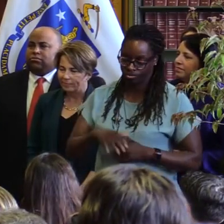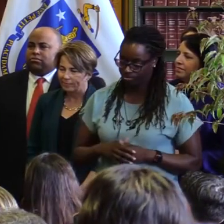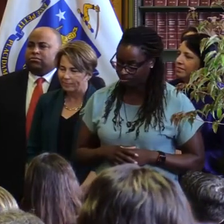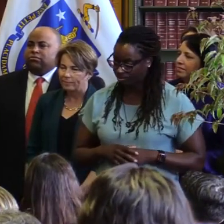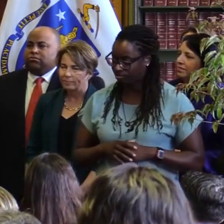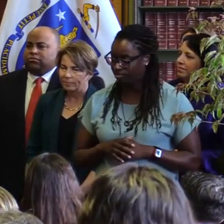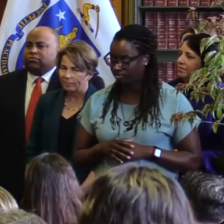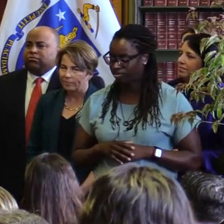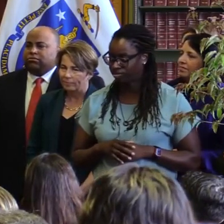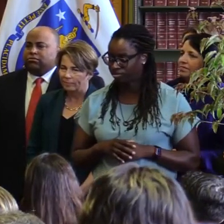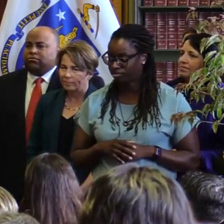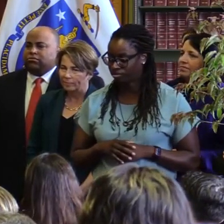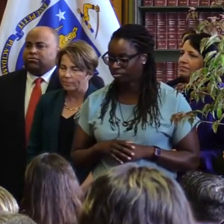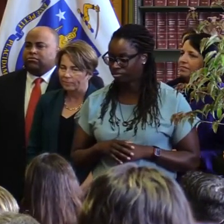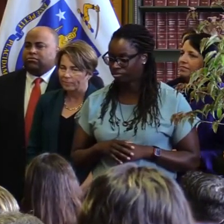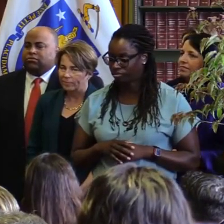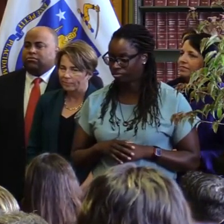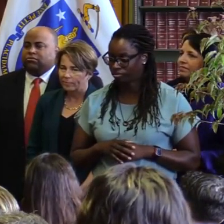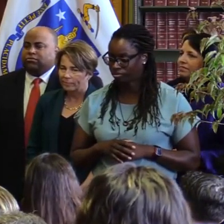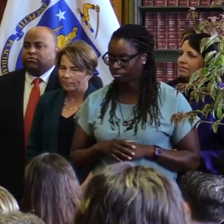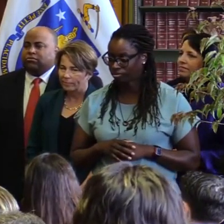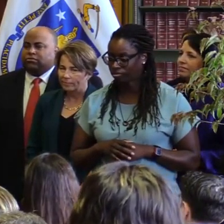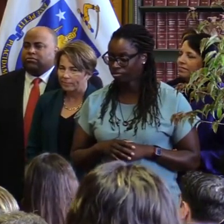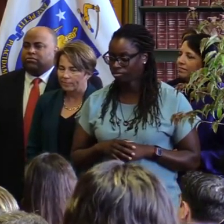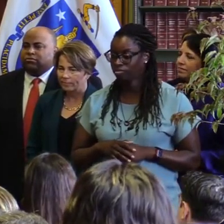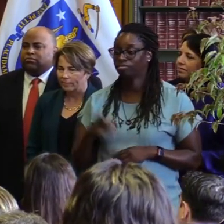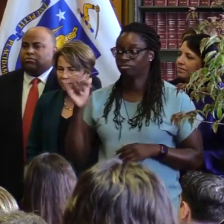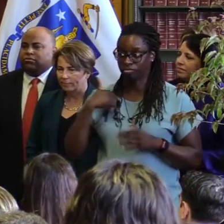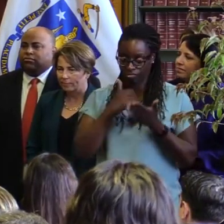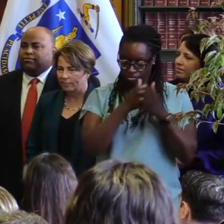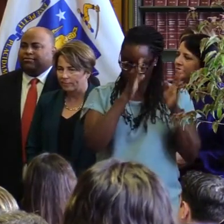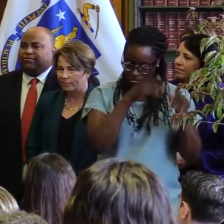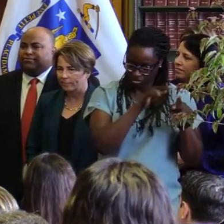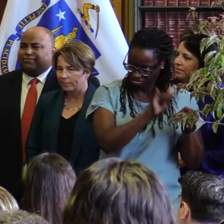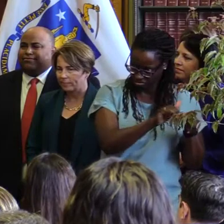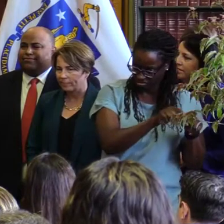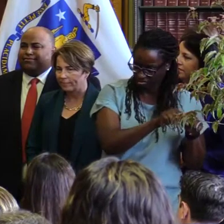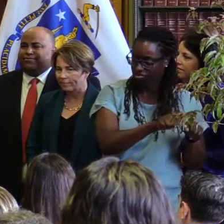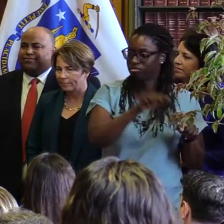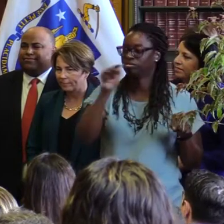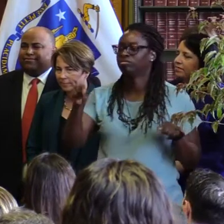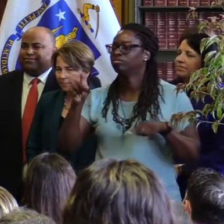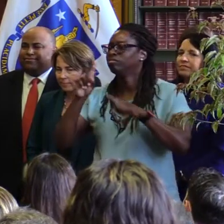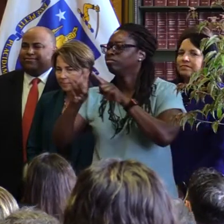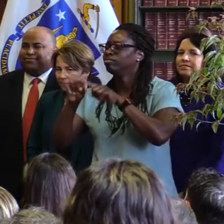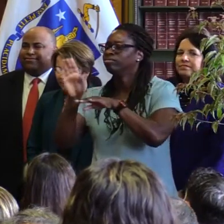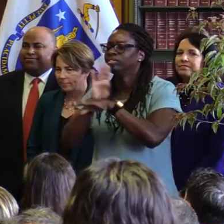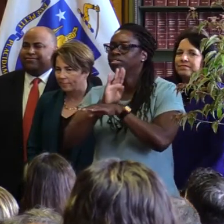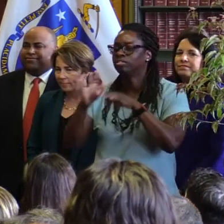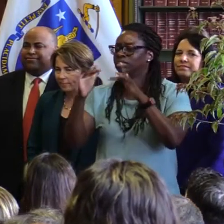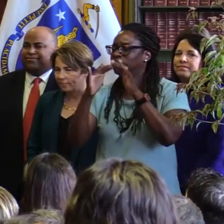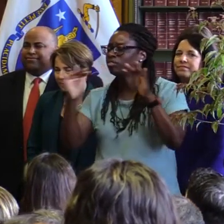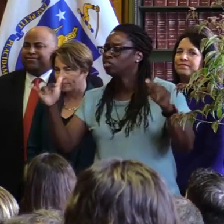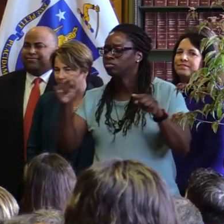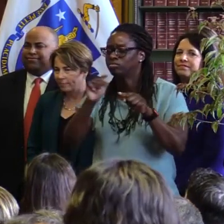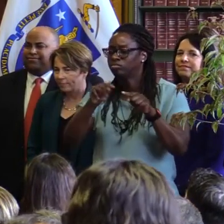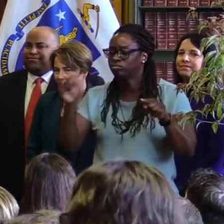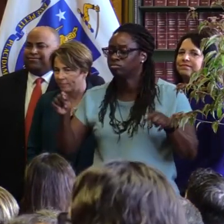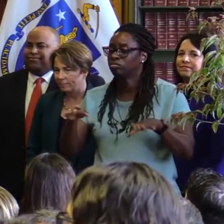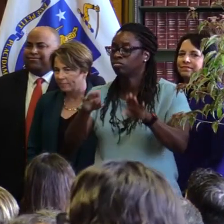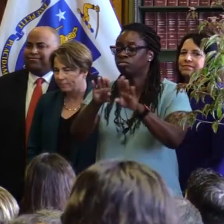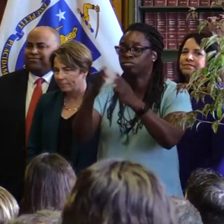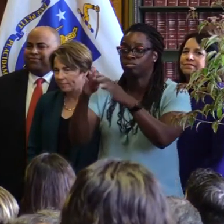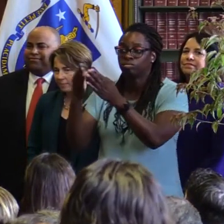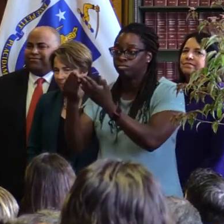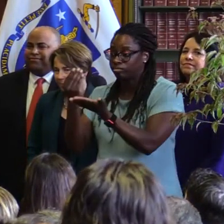also help seed and attract more investment from every sector as well. It will unlock the next level of funding available through the